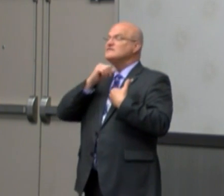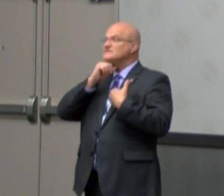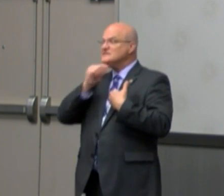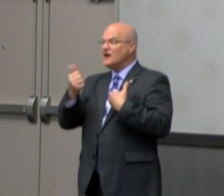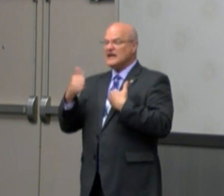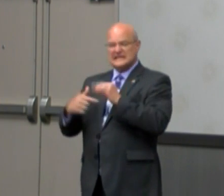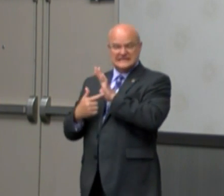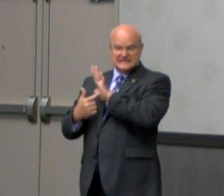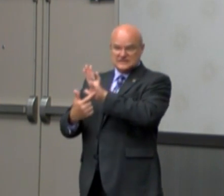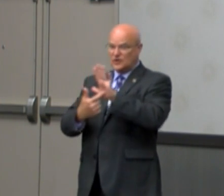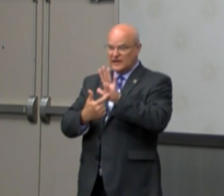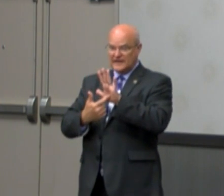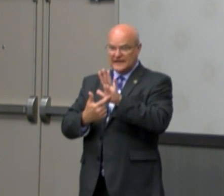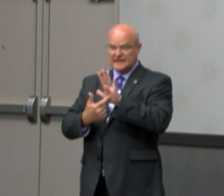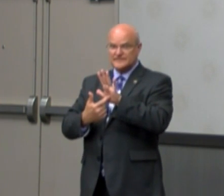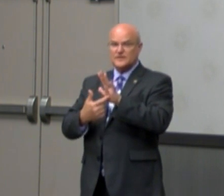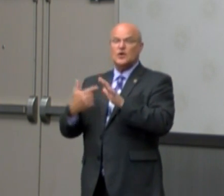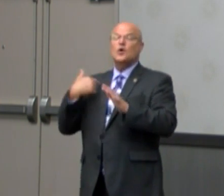Not having any symptoms.